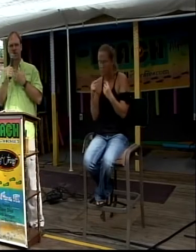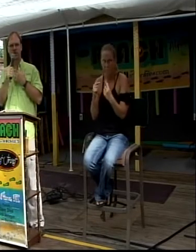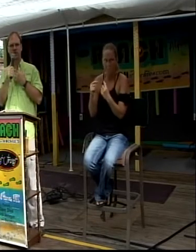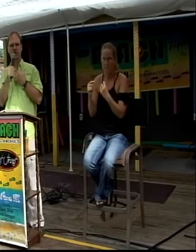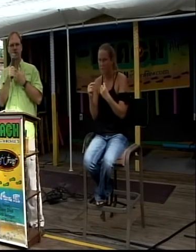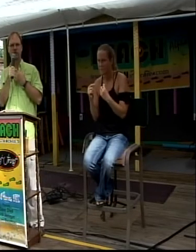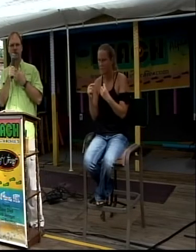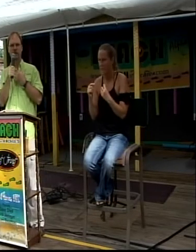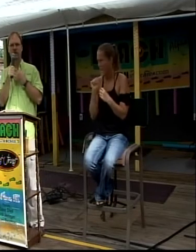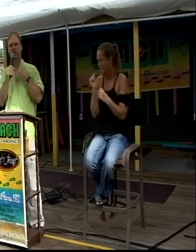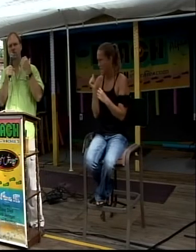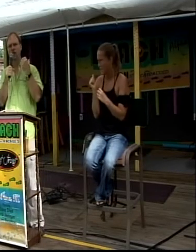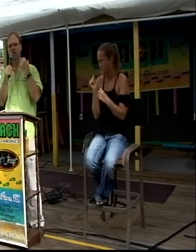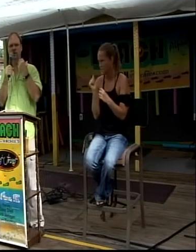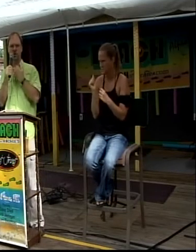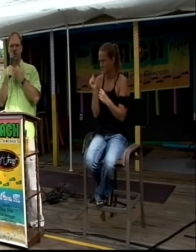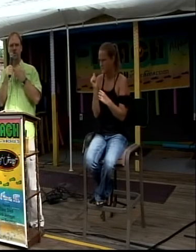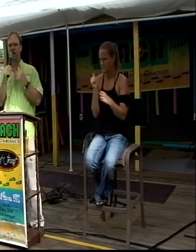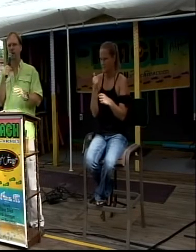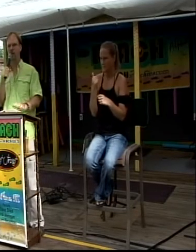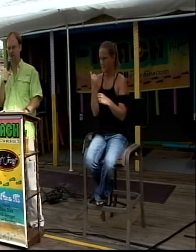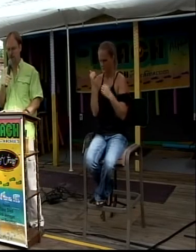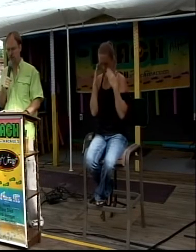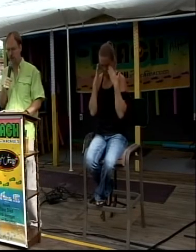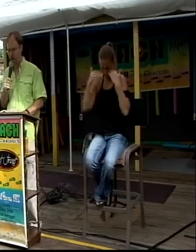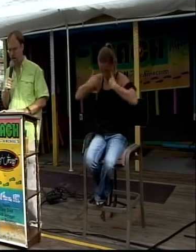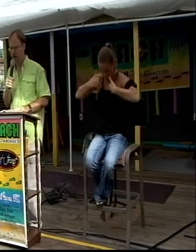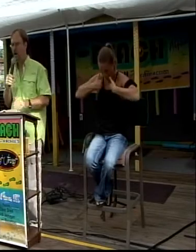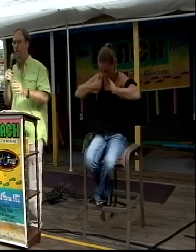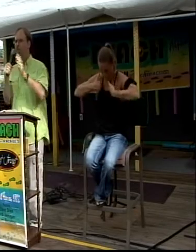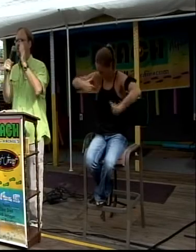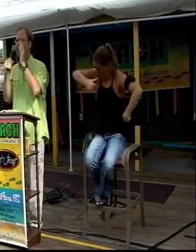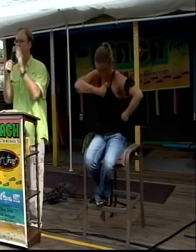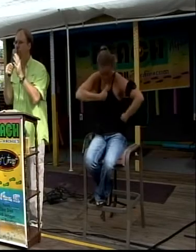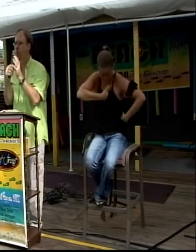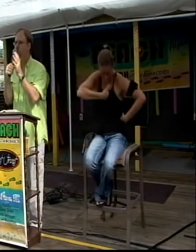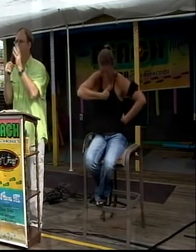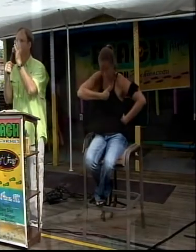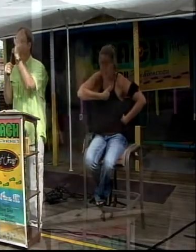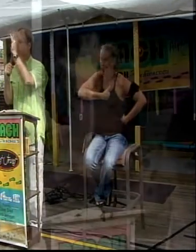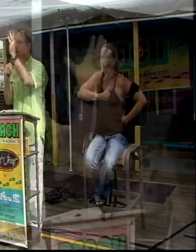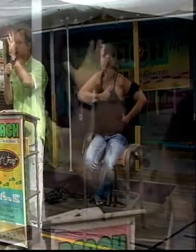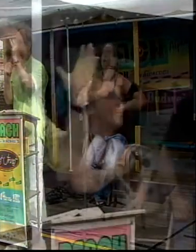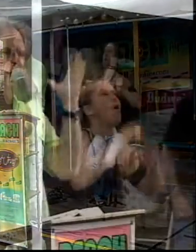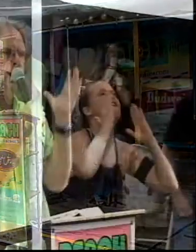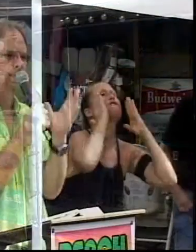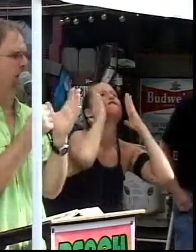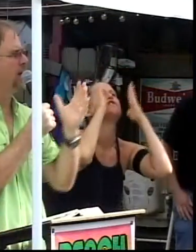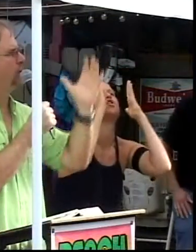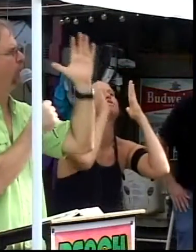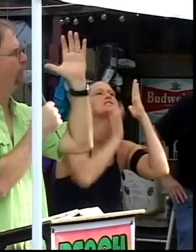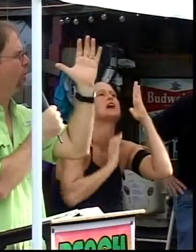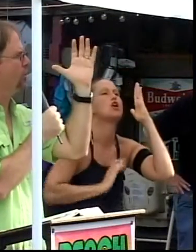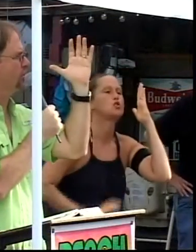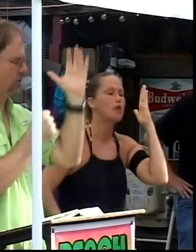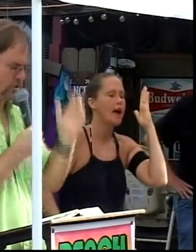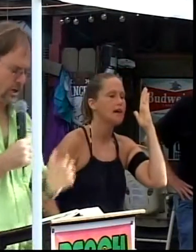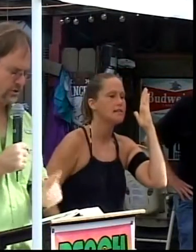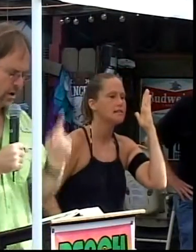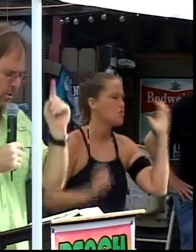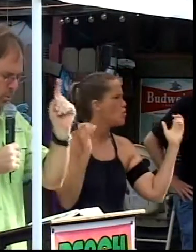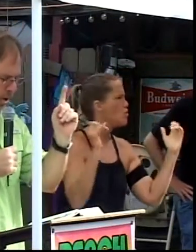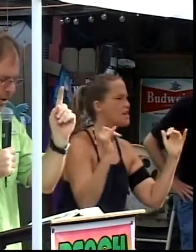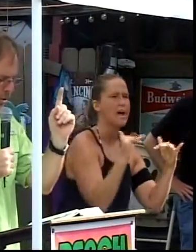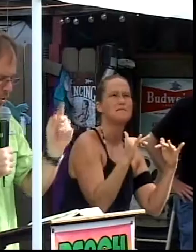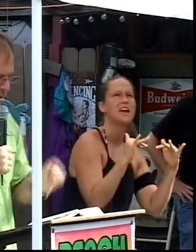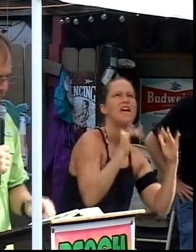we're self-centeredly thinking just about me, myself, and I, but when we're focused on Christ. We come together, we focus on